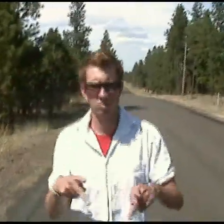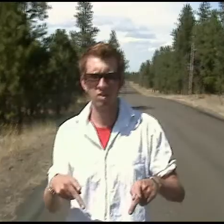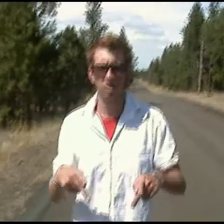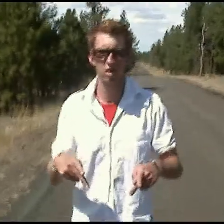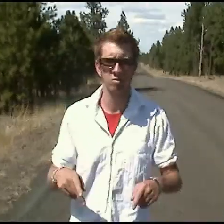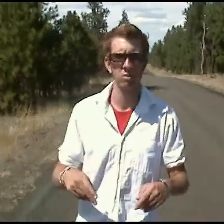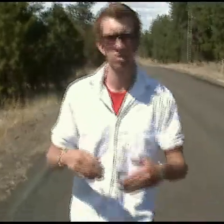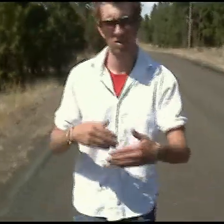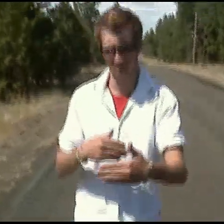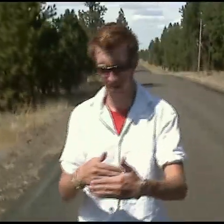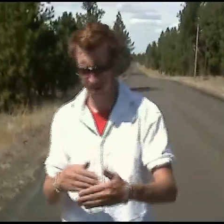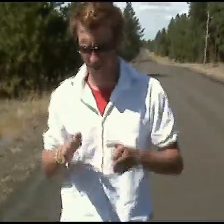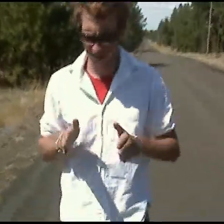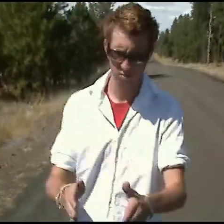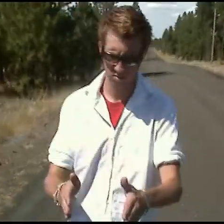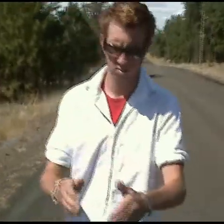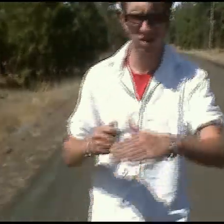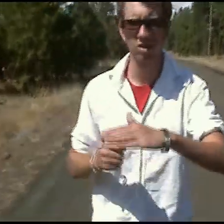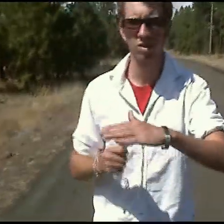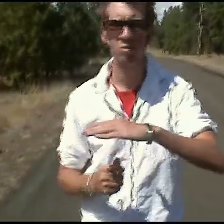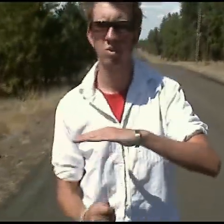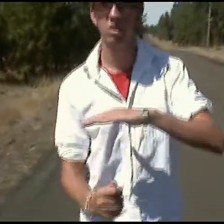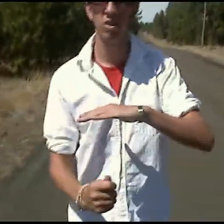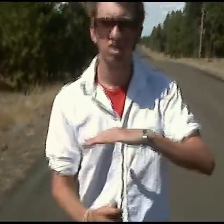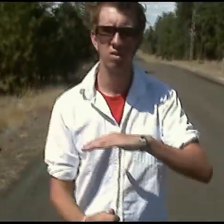the street below Below